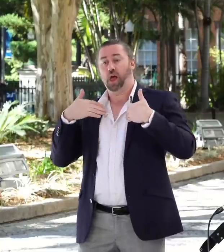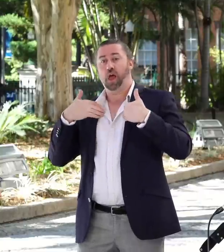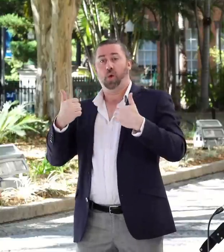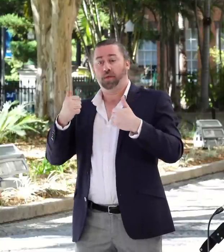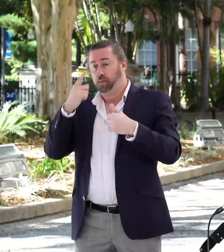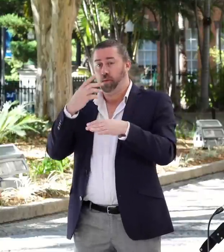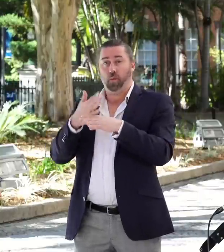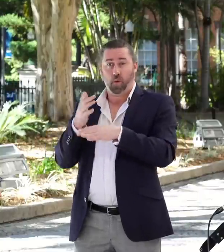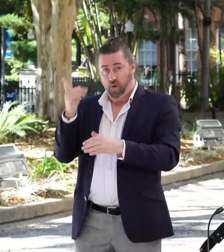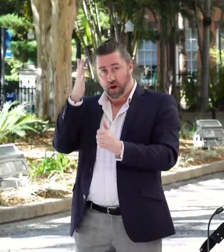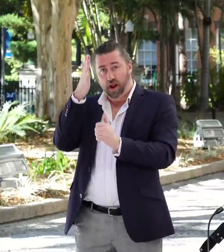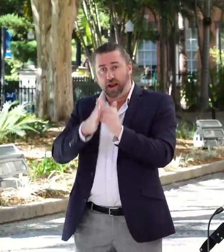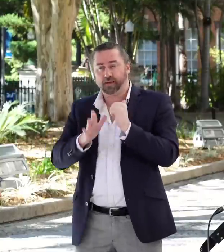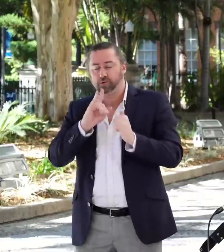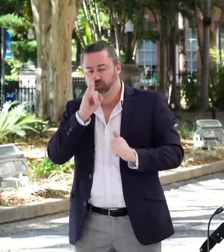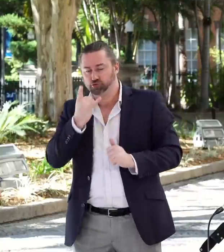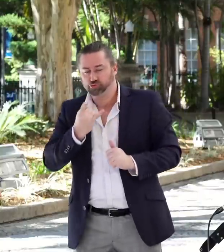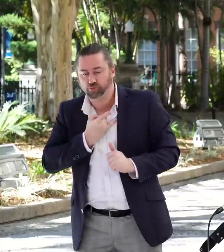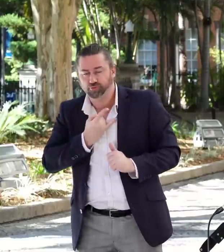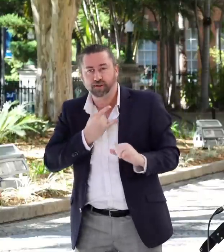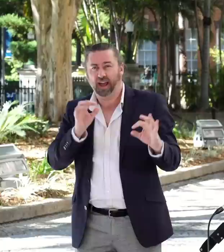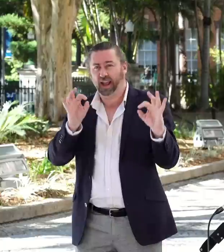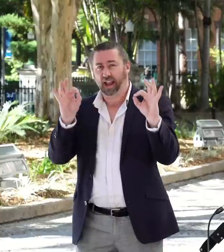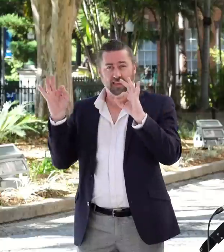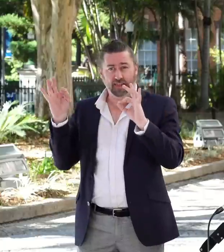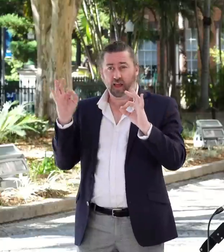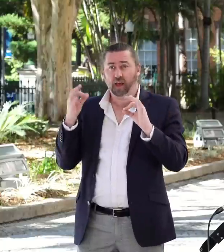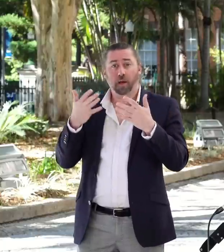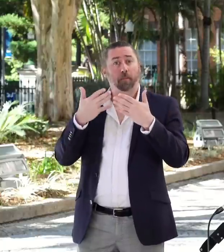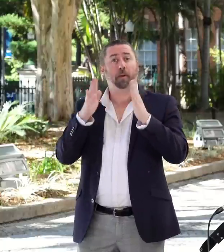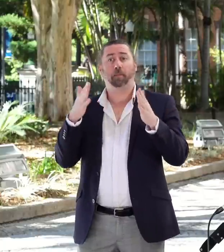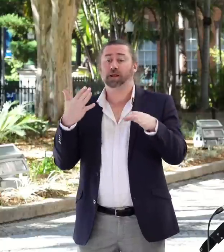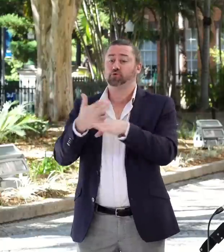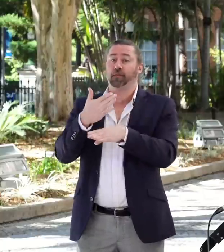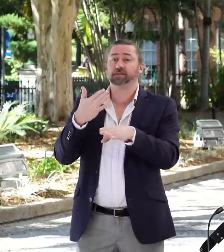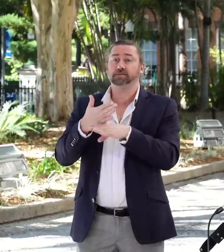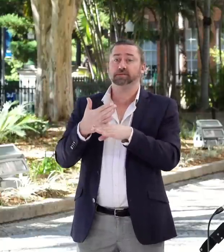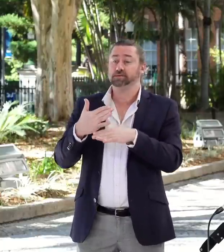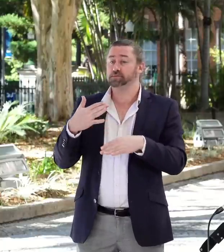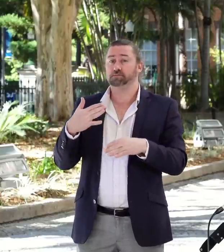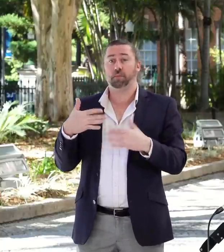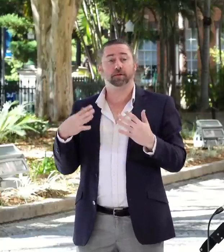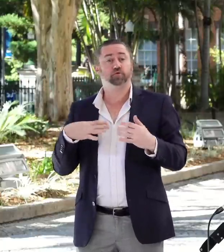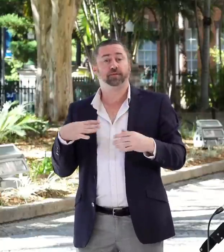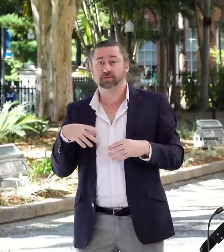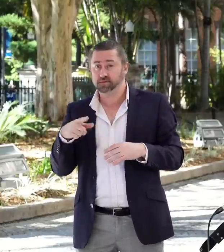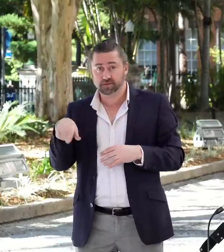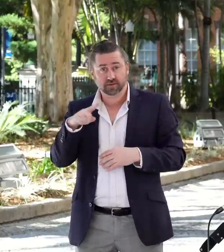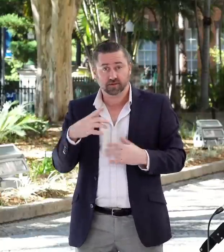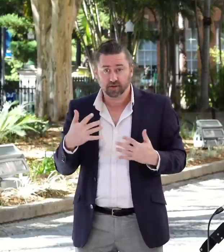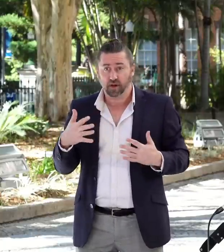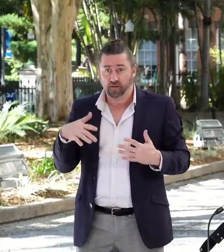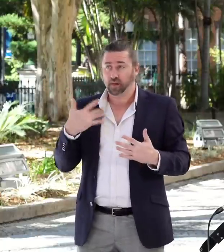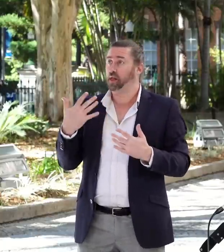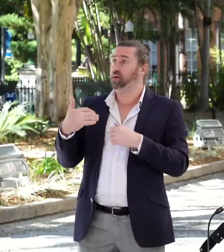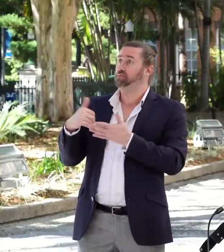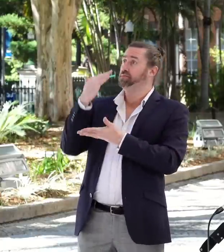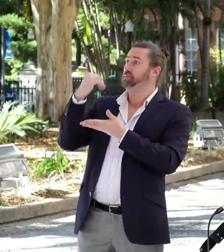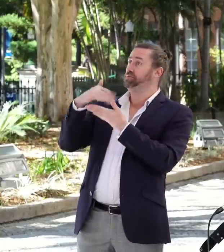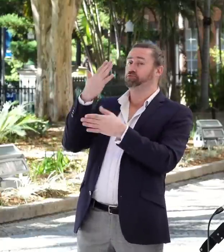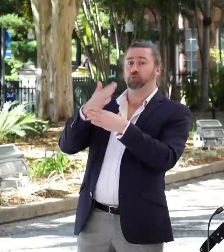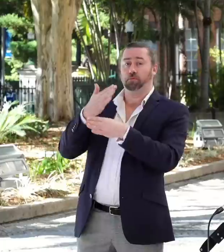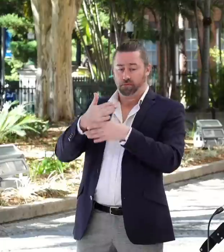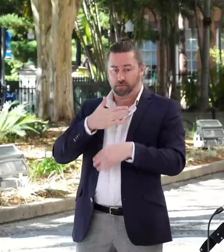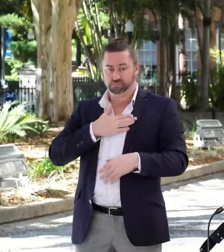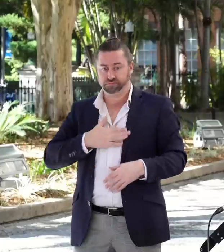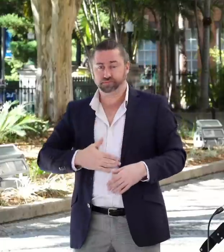They've never apologised for that. There's a whole lot of public servants who to this day still feel the consequences of losing their jobs, many